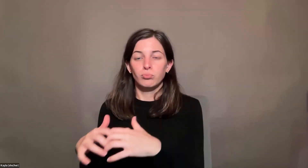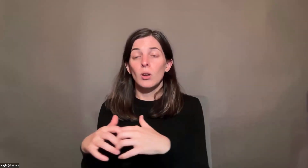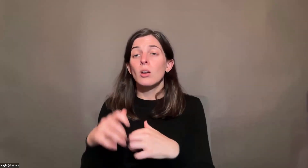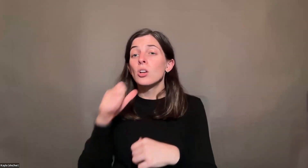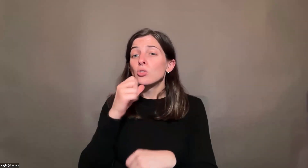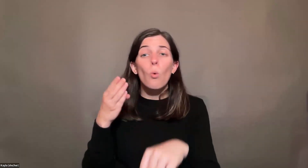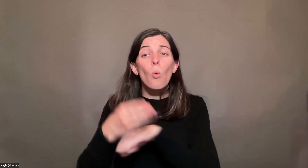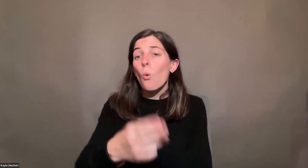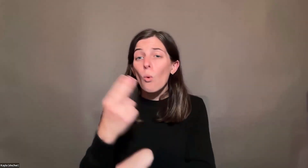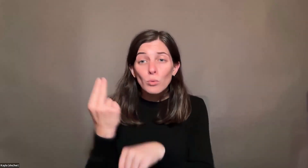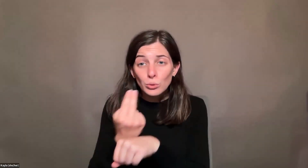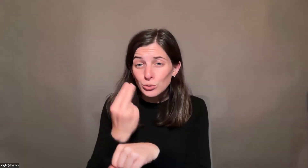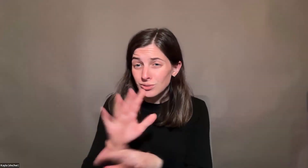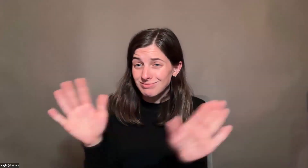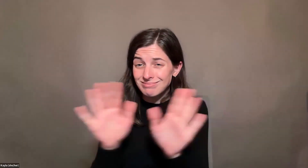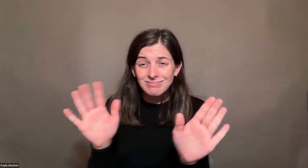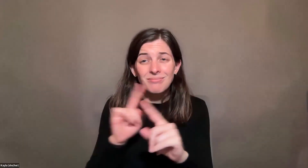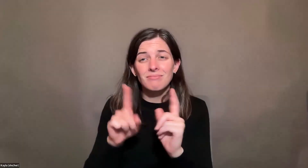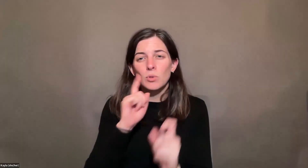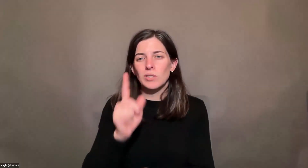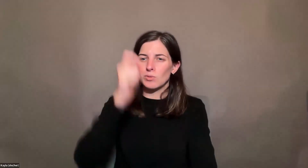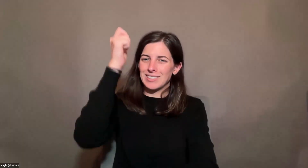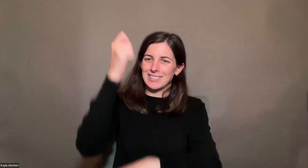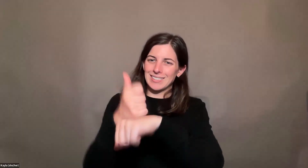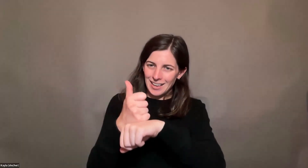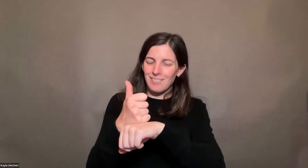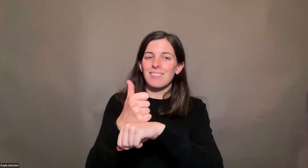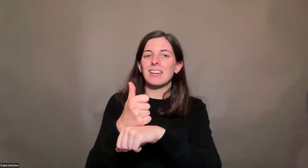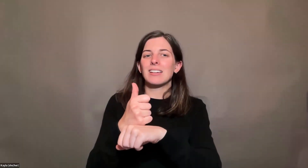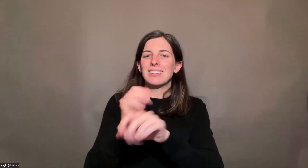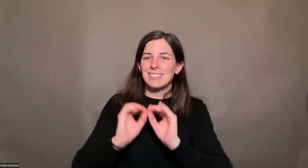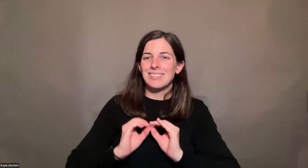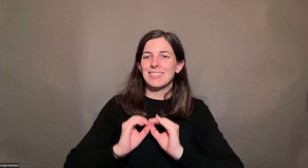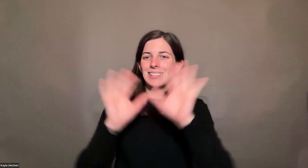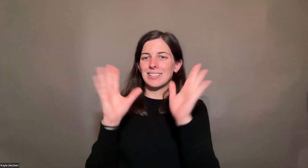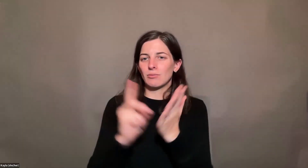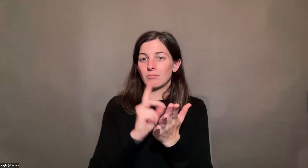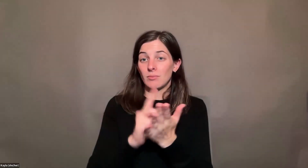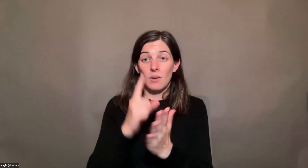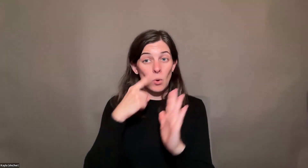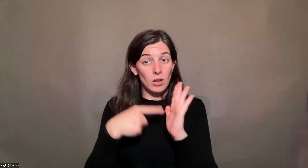but you need to set these things uh, clearly. For example, if I